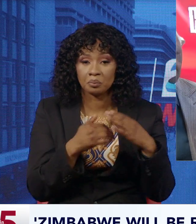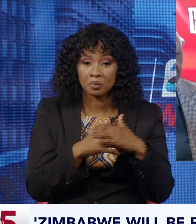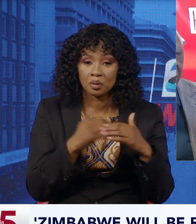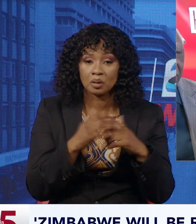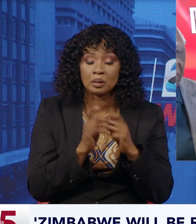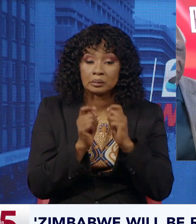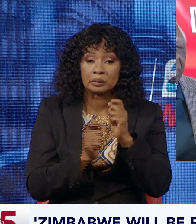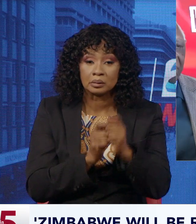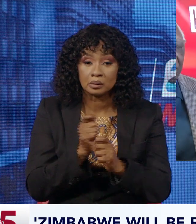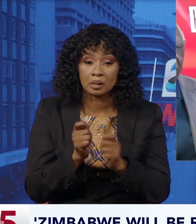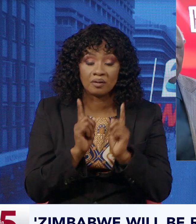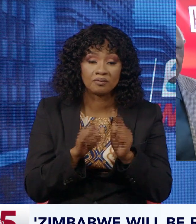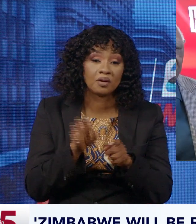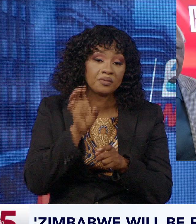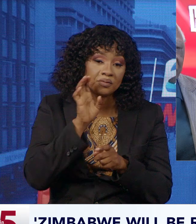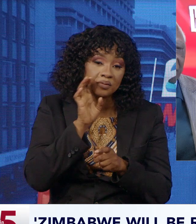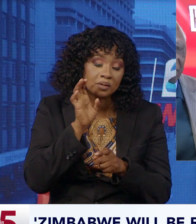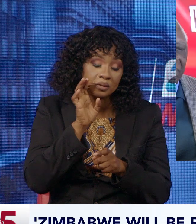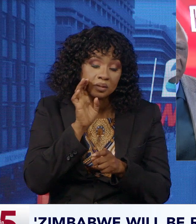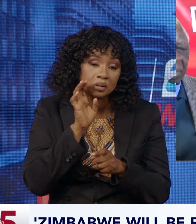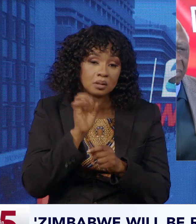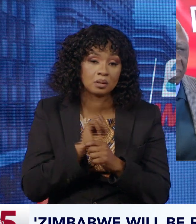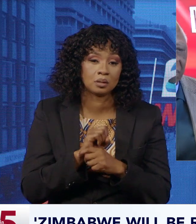in funding so that